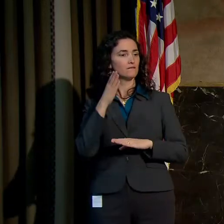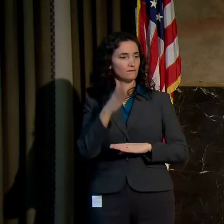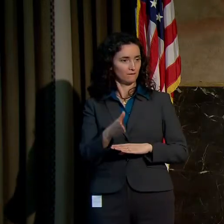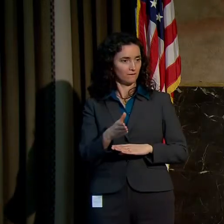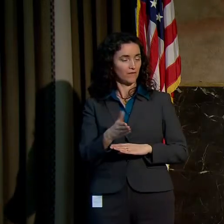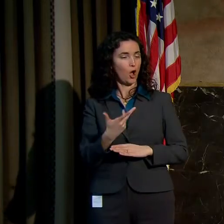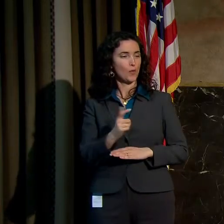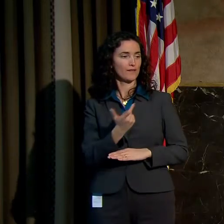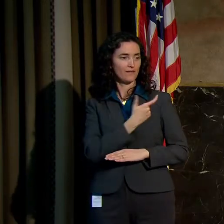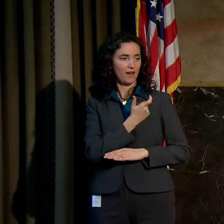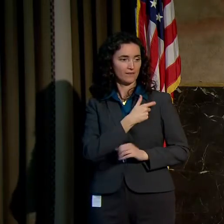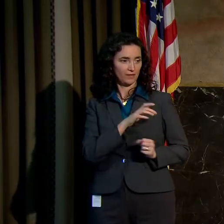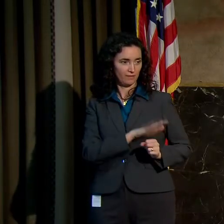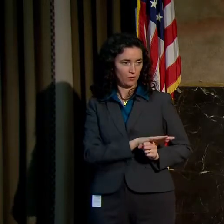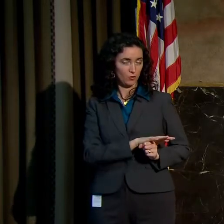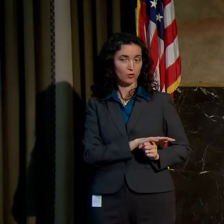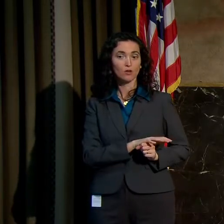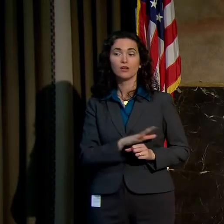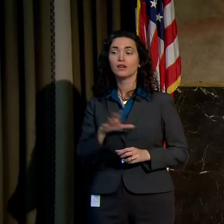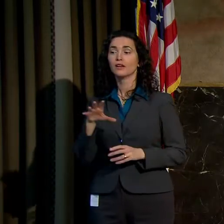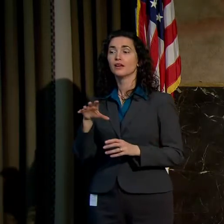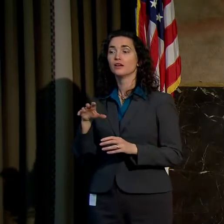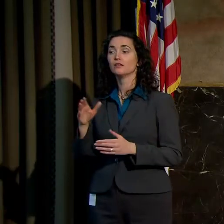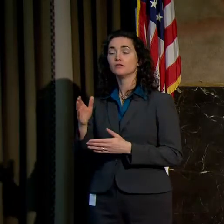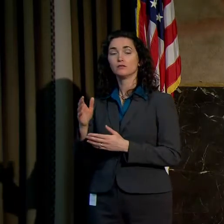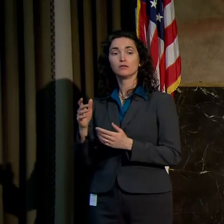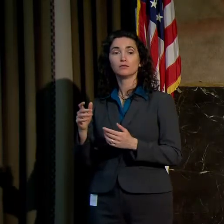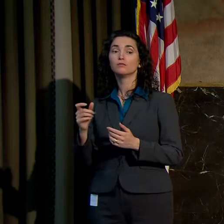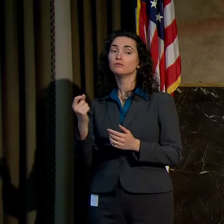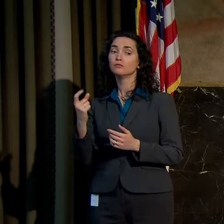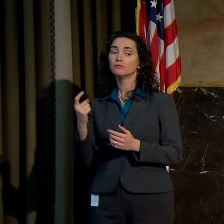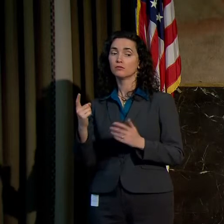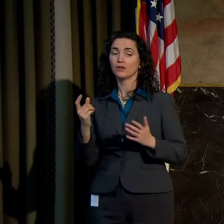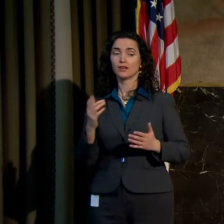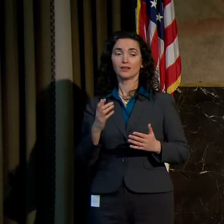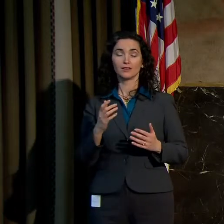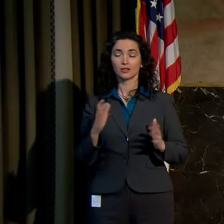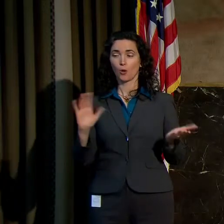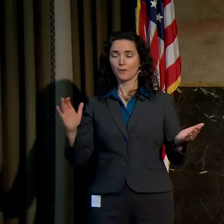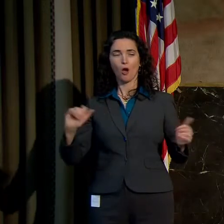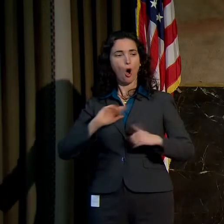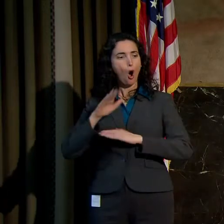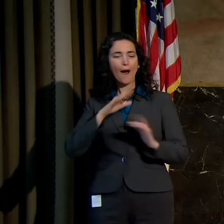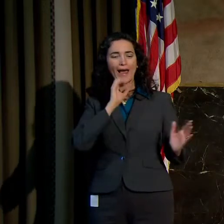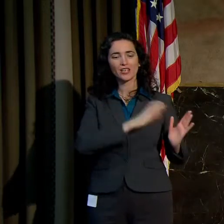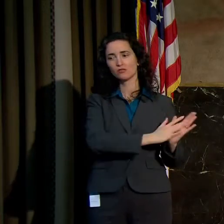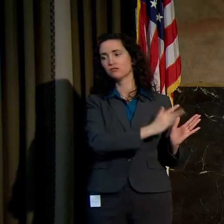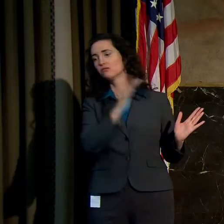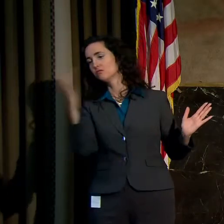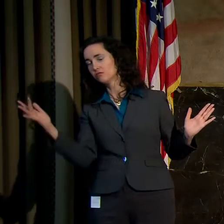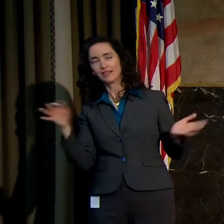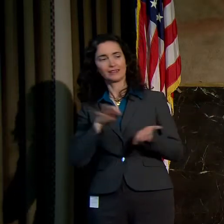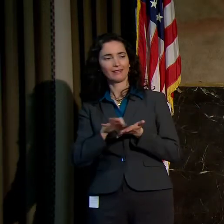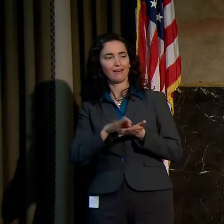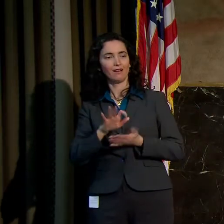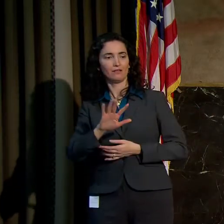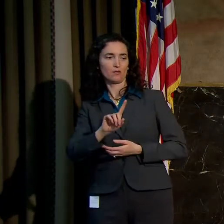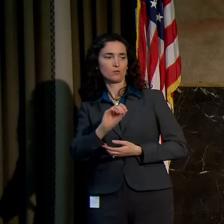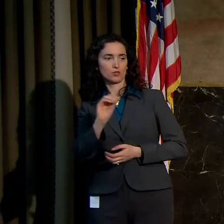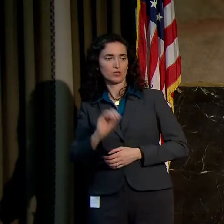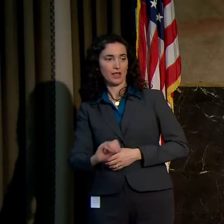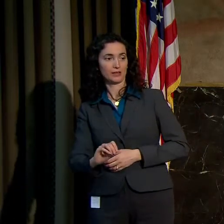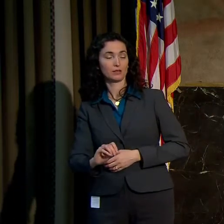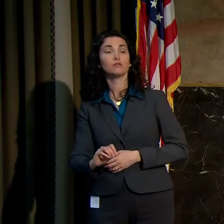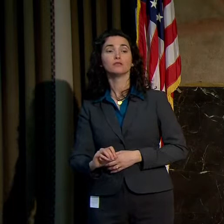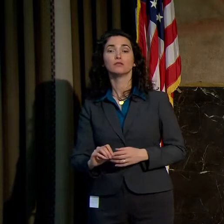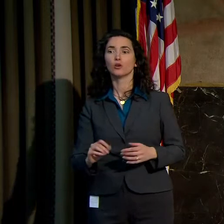is fully vaccinated, and that includes people that aren't even eligible. So I'm encouraged by that number. I think we need to get better. You know, across the